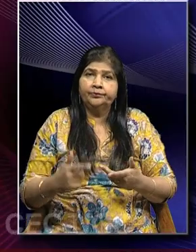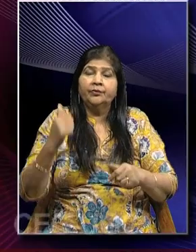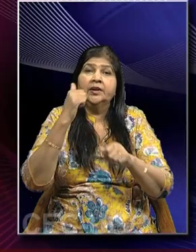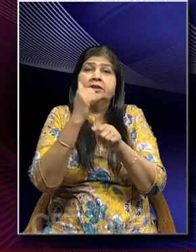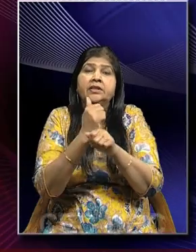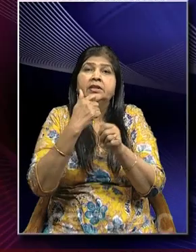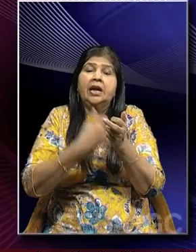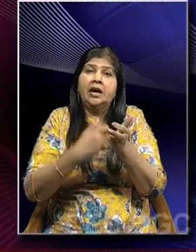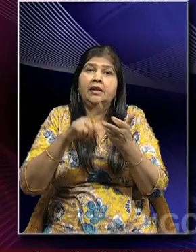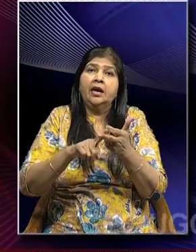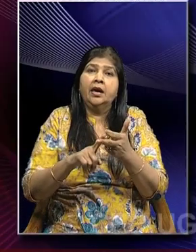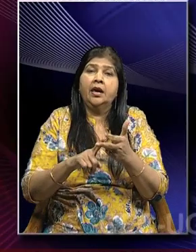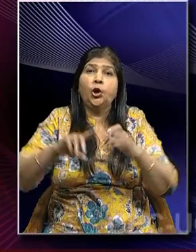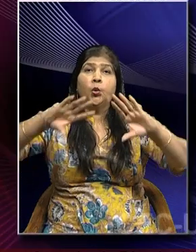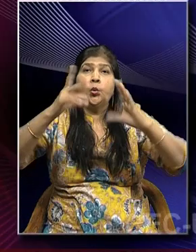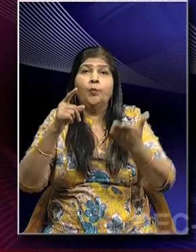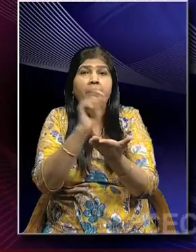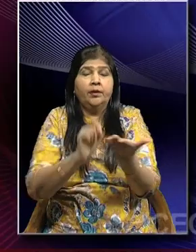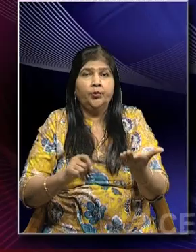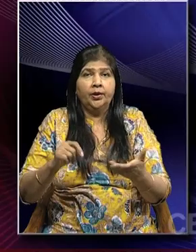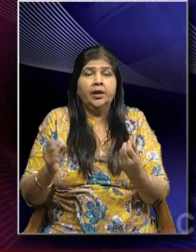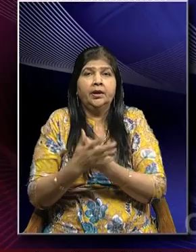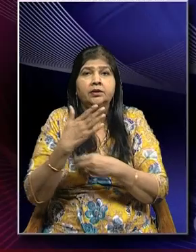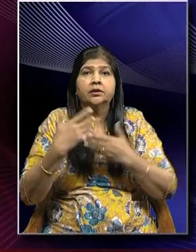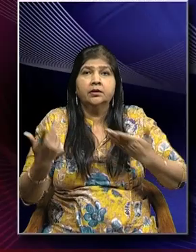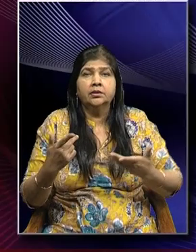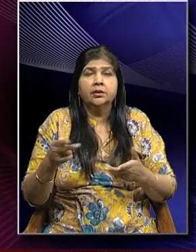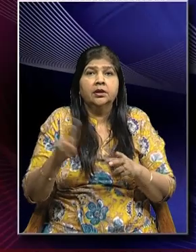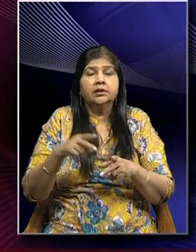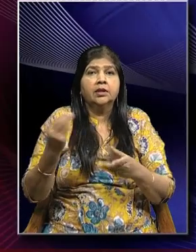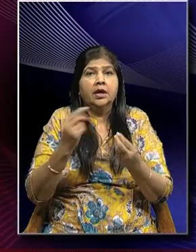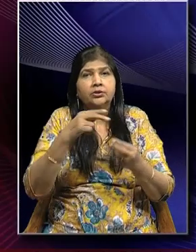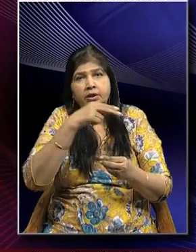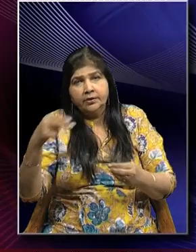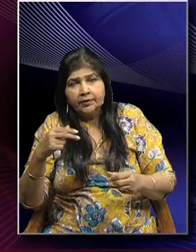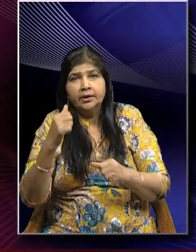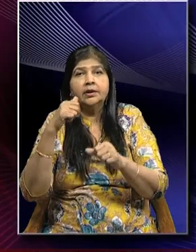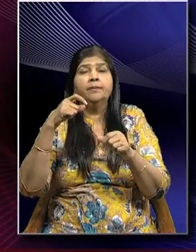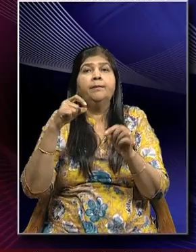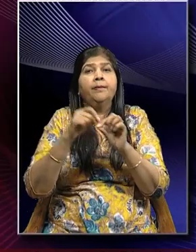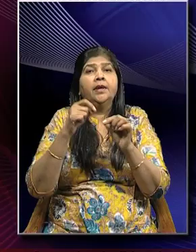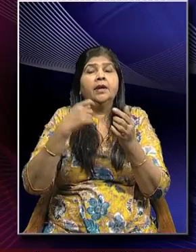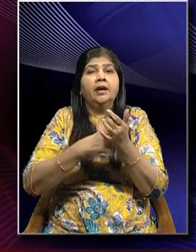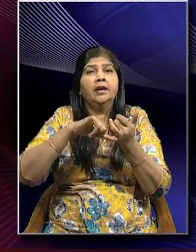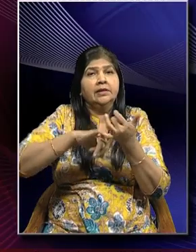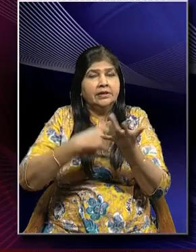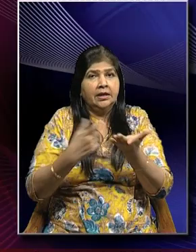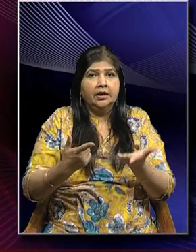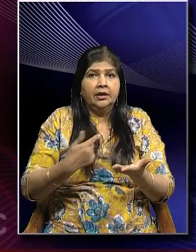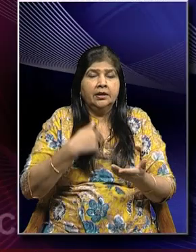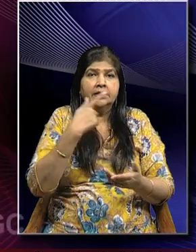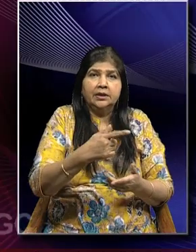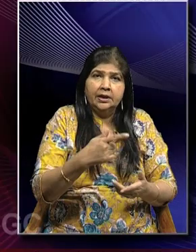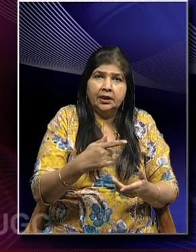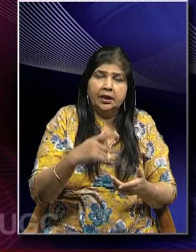GRI, or Global Reporting Initiative, has aptly defined BRSR, that it is actually telling us about the